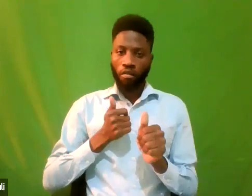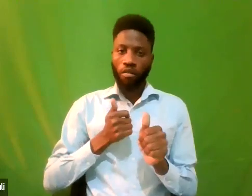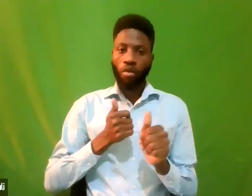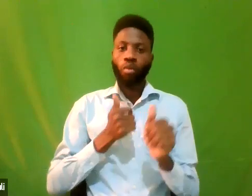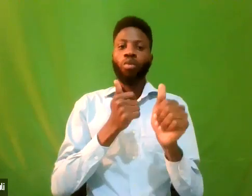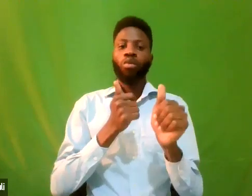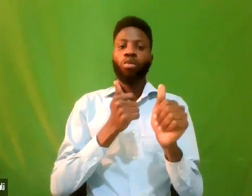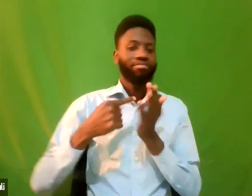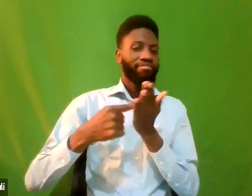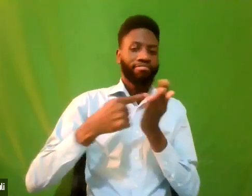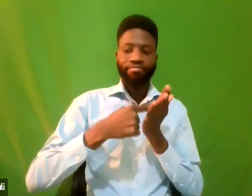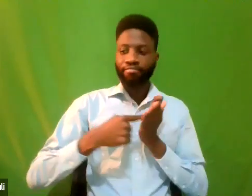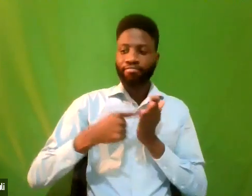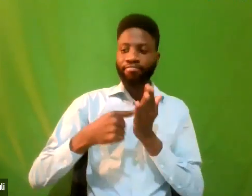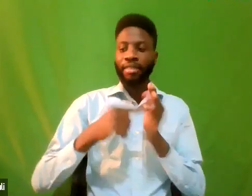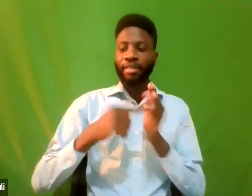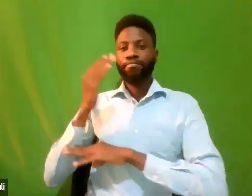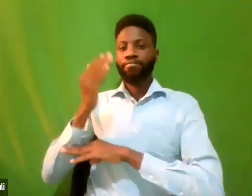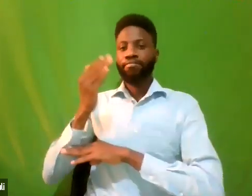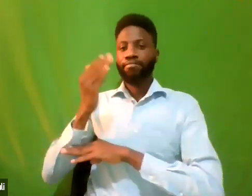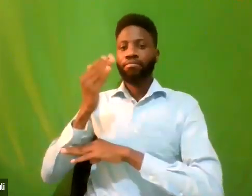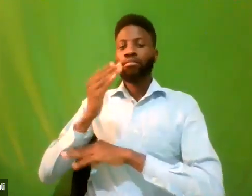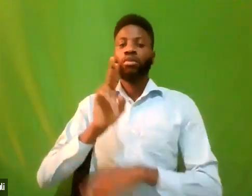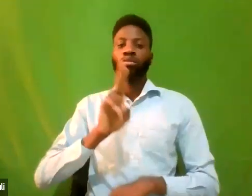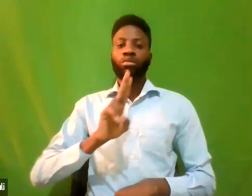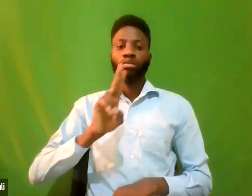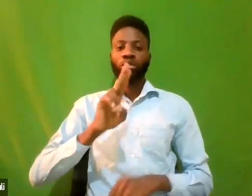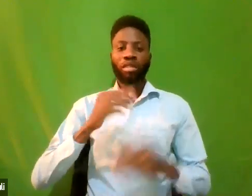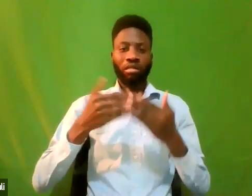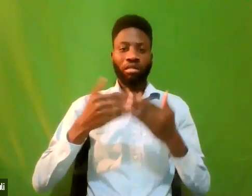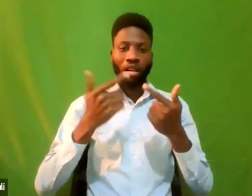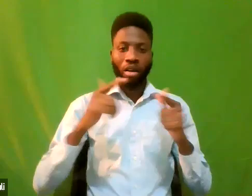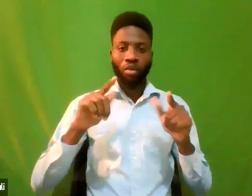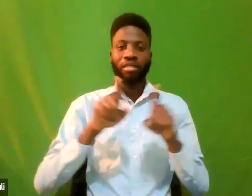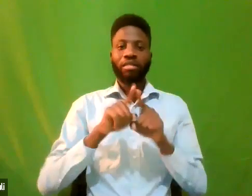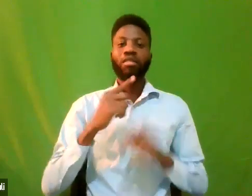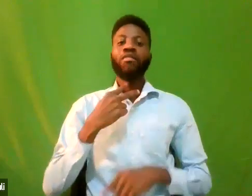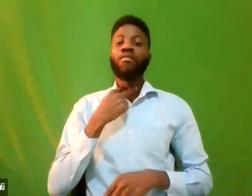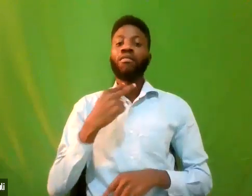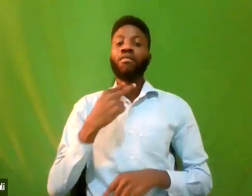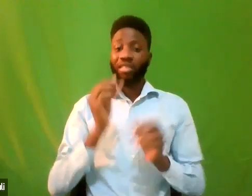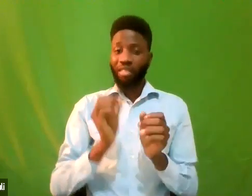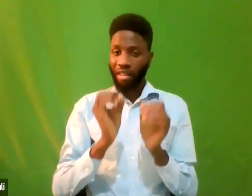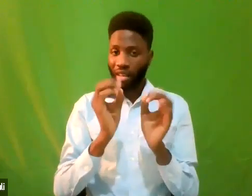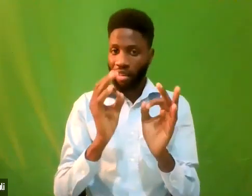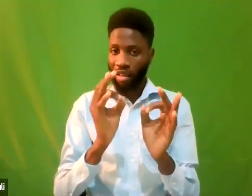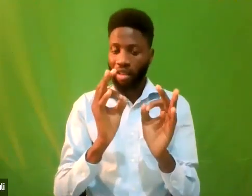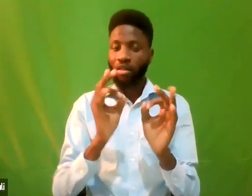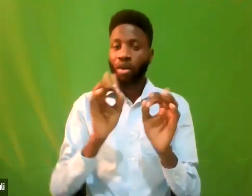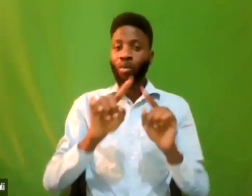presentations through sign language and voice. And should you have any question, do not